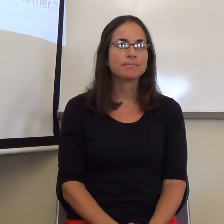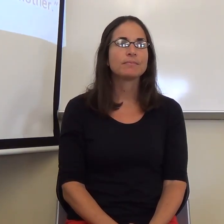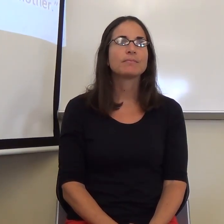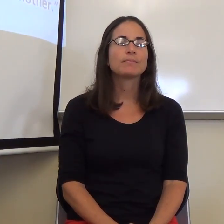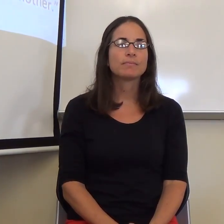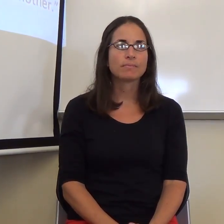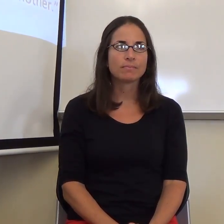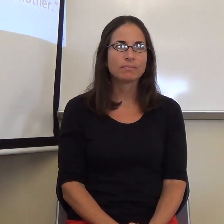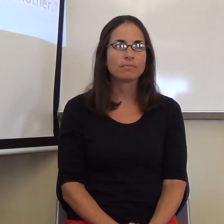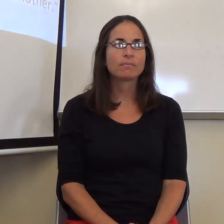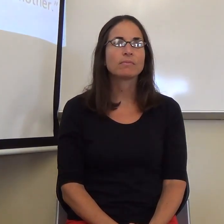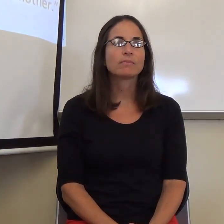you go. Here it is right here.